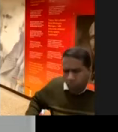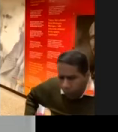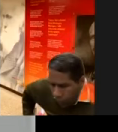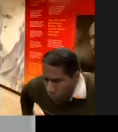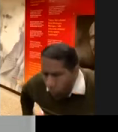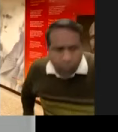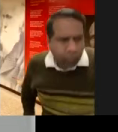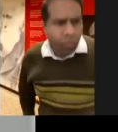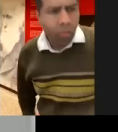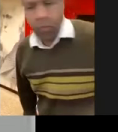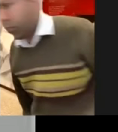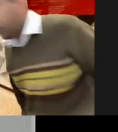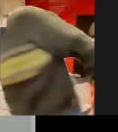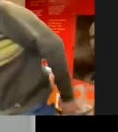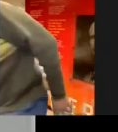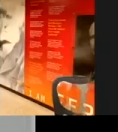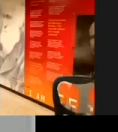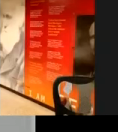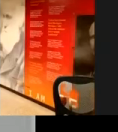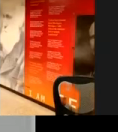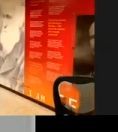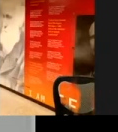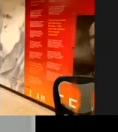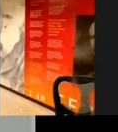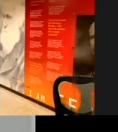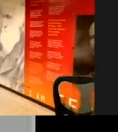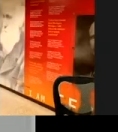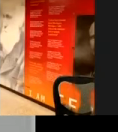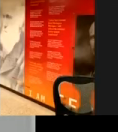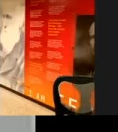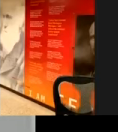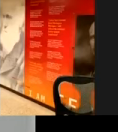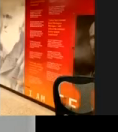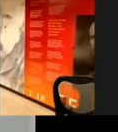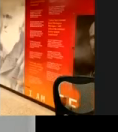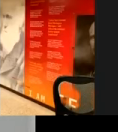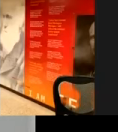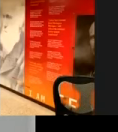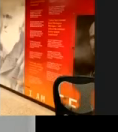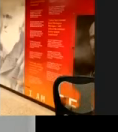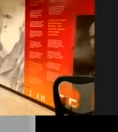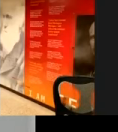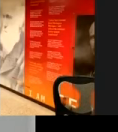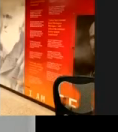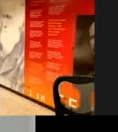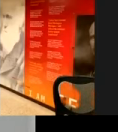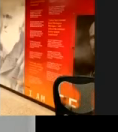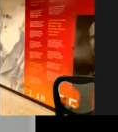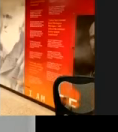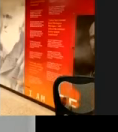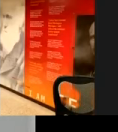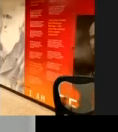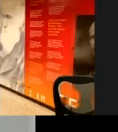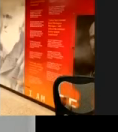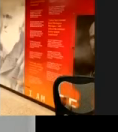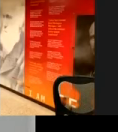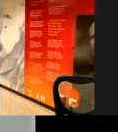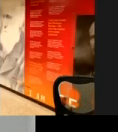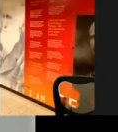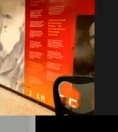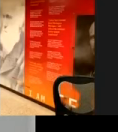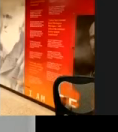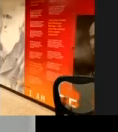Columbia Board of Trustees on the importance of adopting this principle. It gives a little bit of background